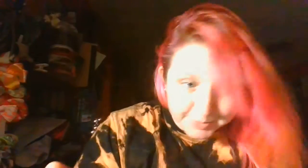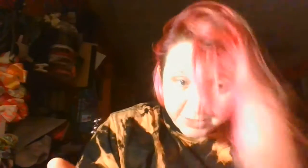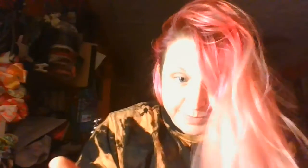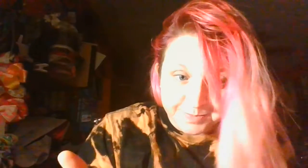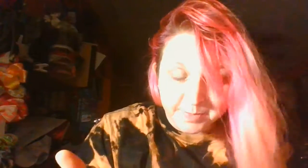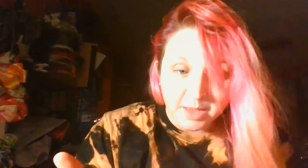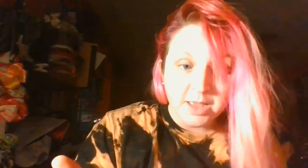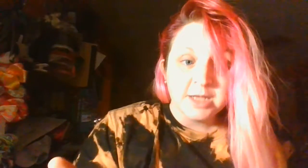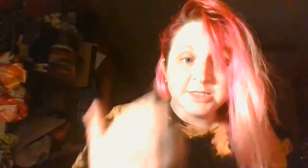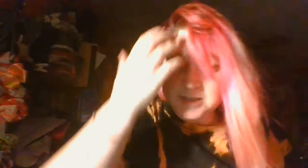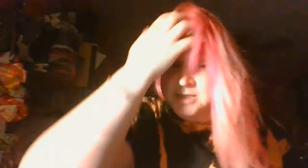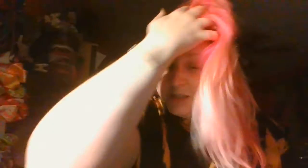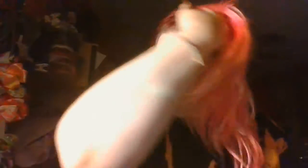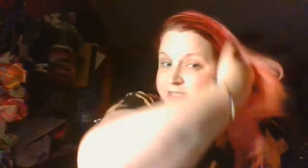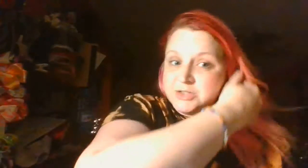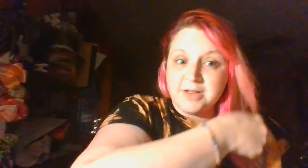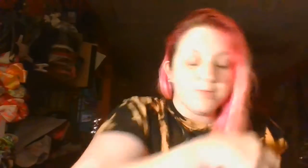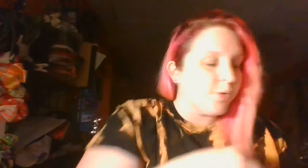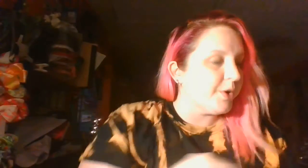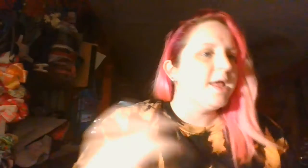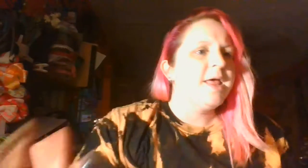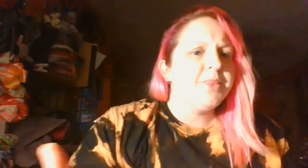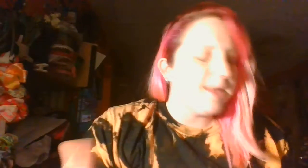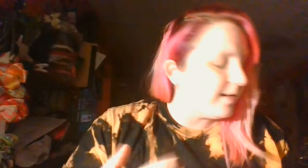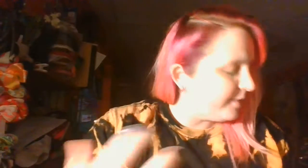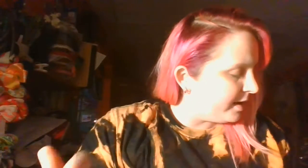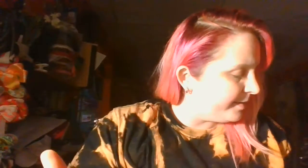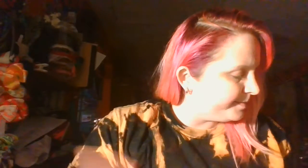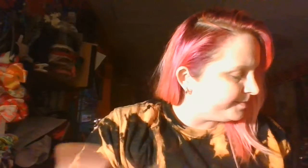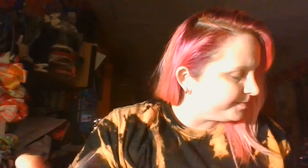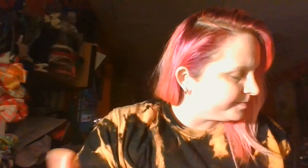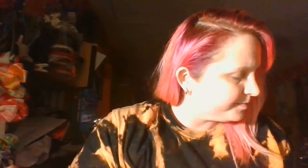description. This is just the straightforward. Think of